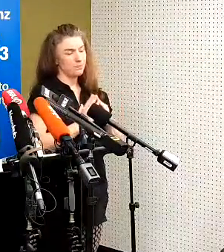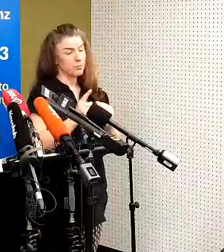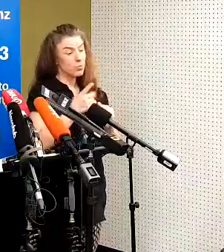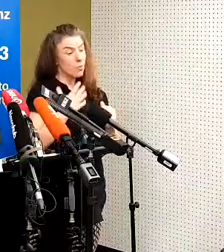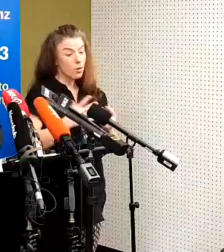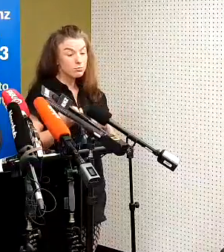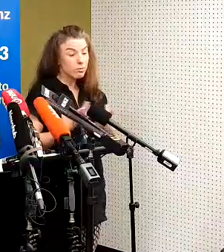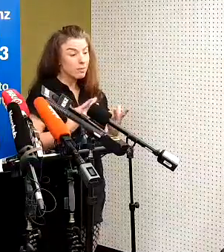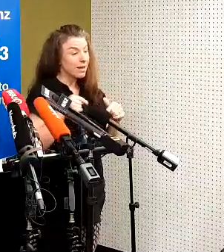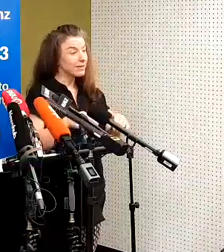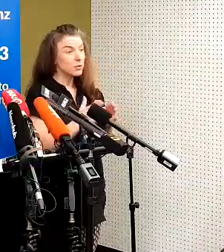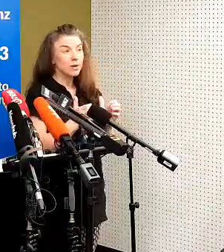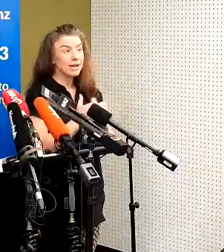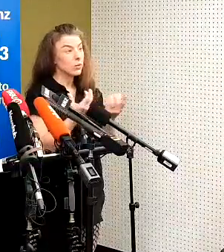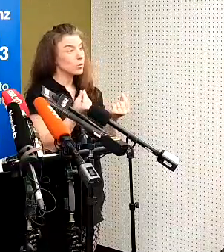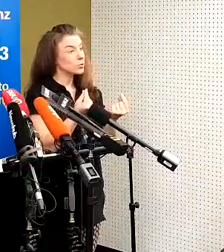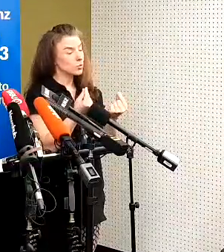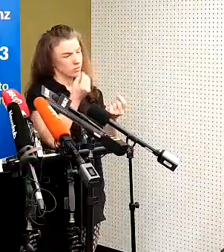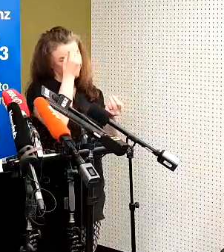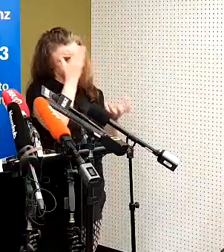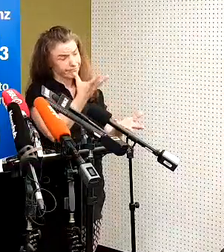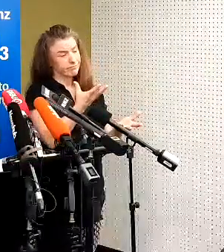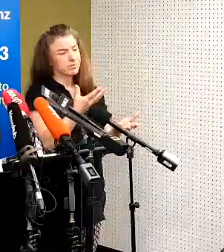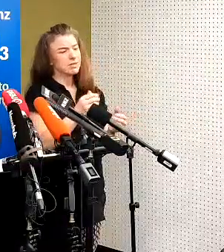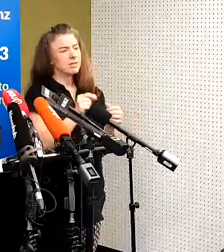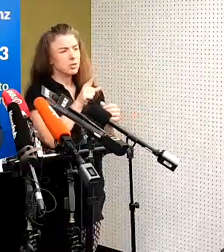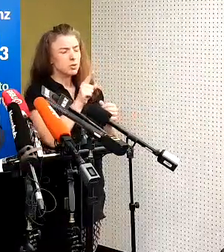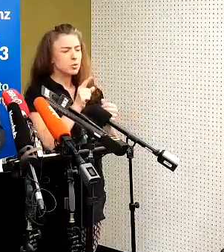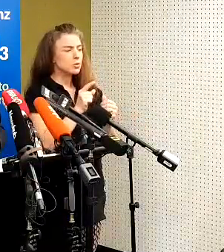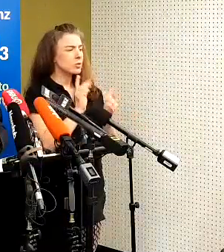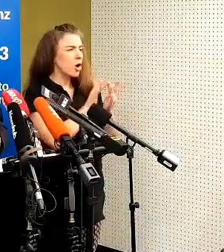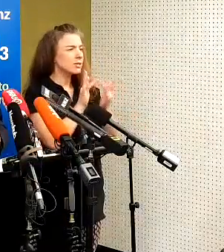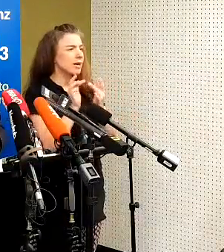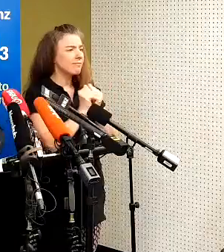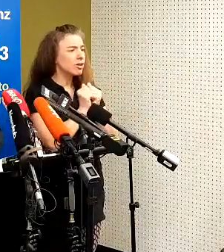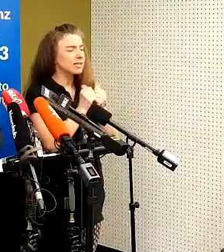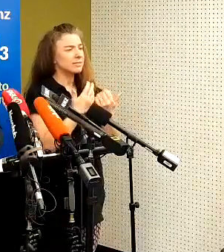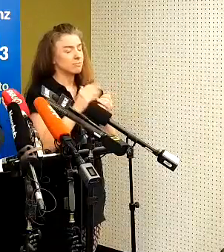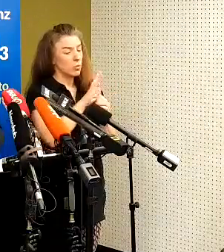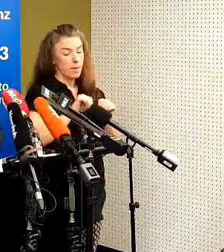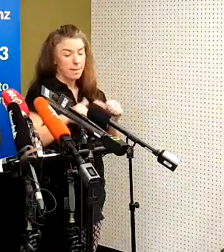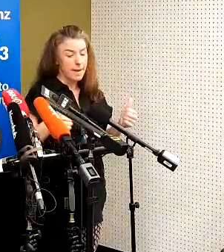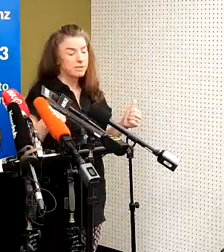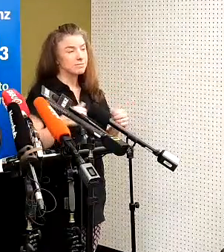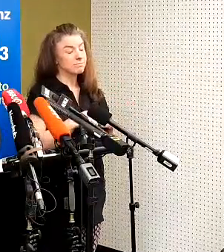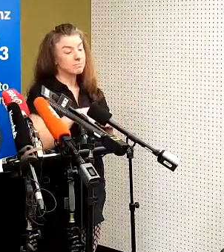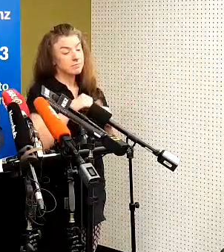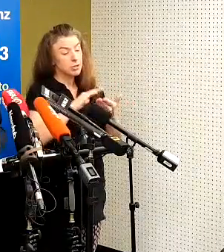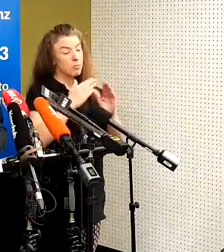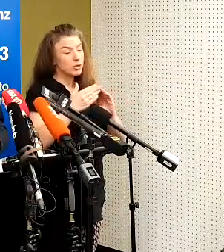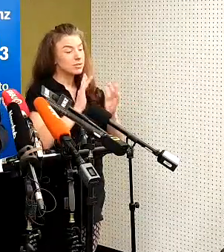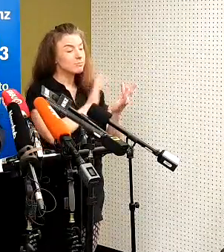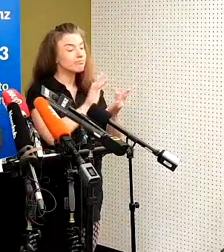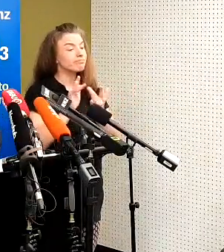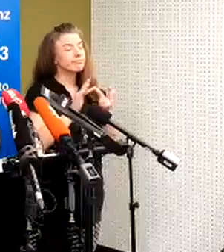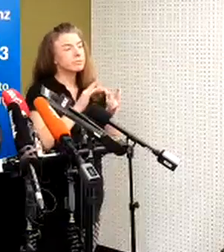to prepare this weekend, my suggestion is to reach out to friends, neighbours and others in your community,